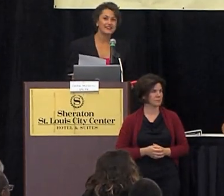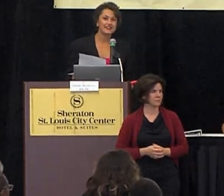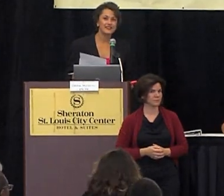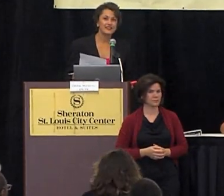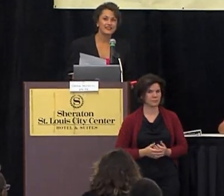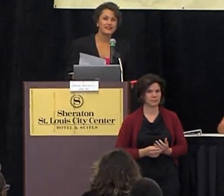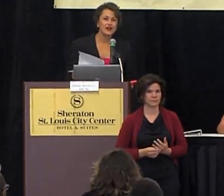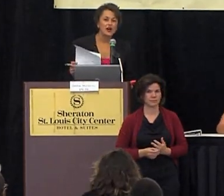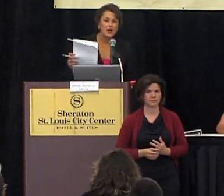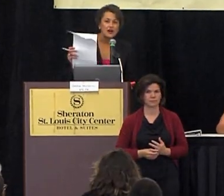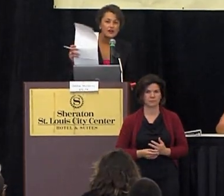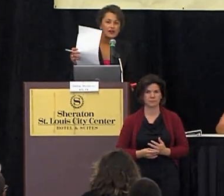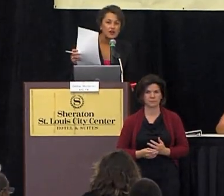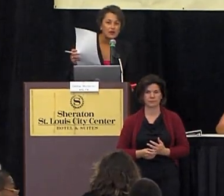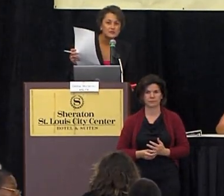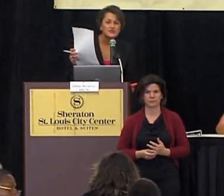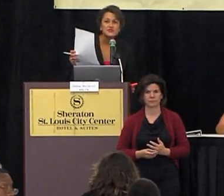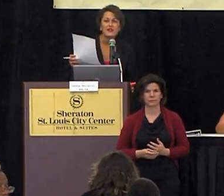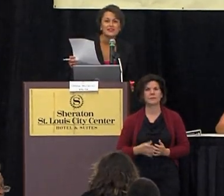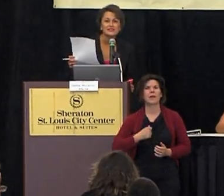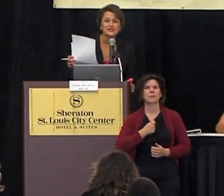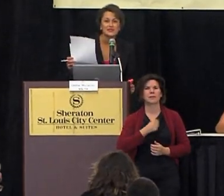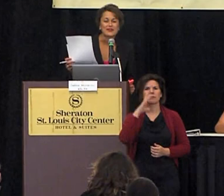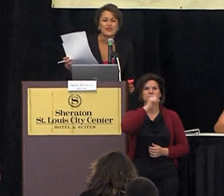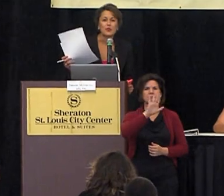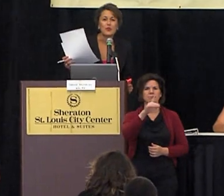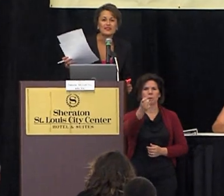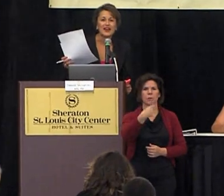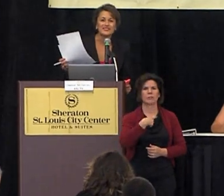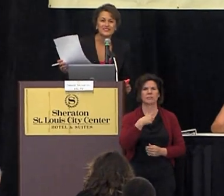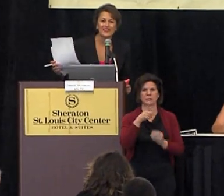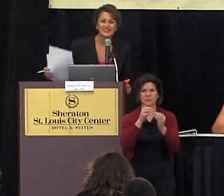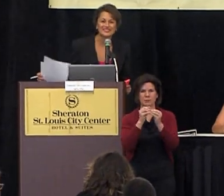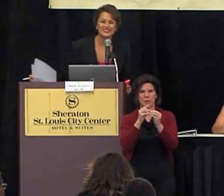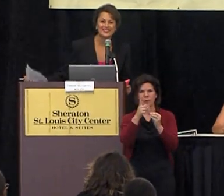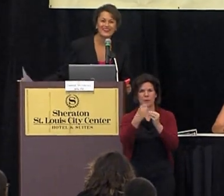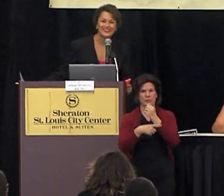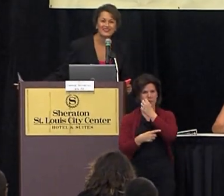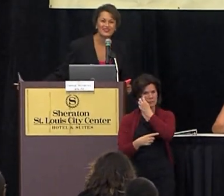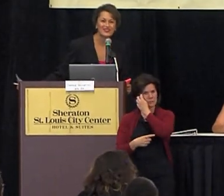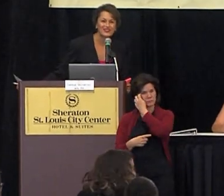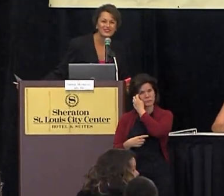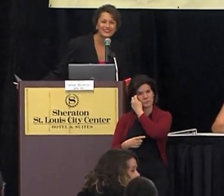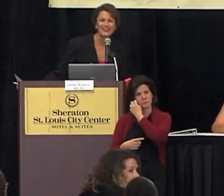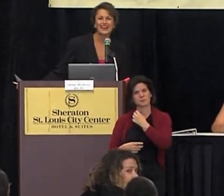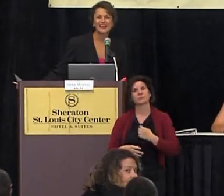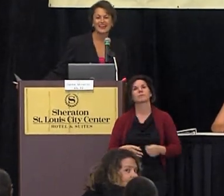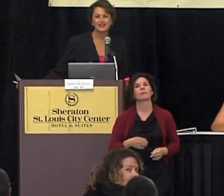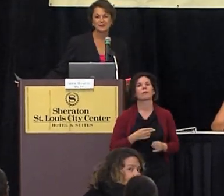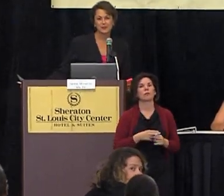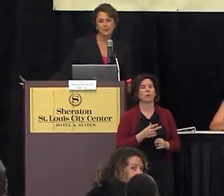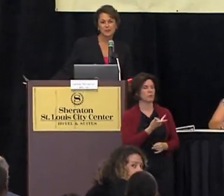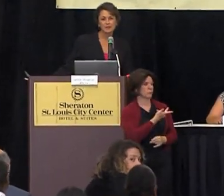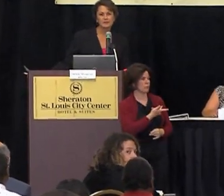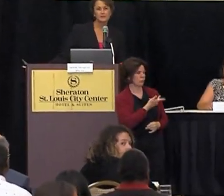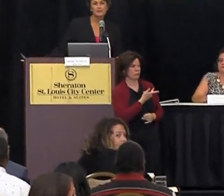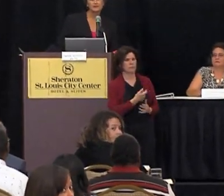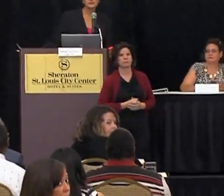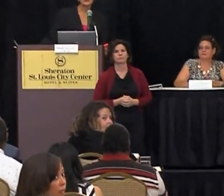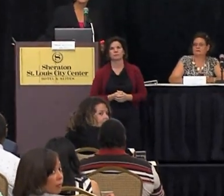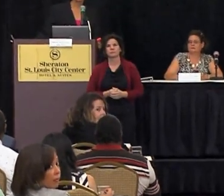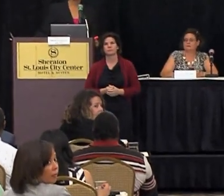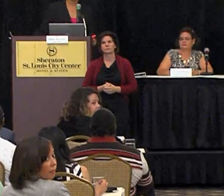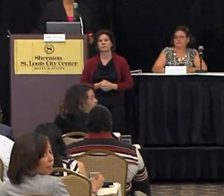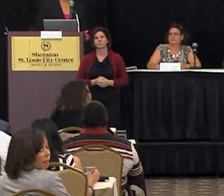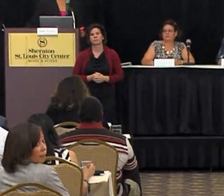so sorry i didn't see you back there one last question okay uh mine is question to all three i